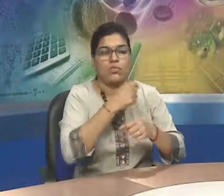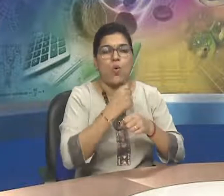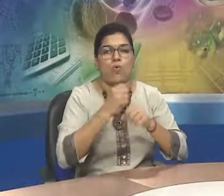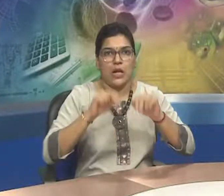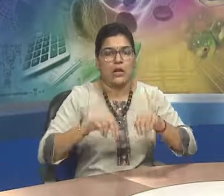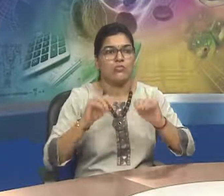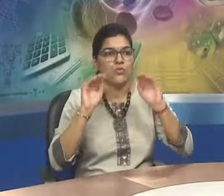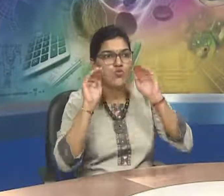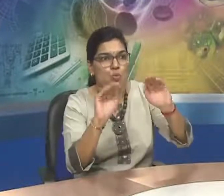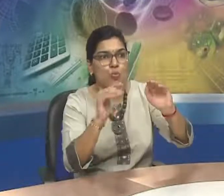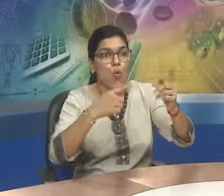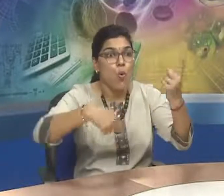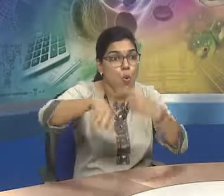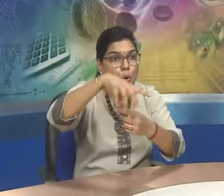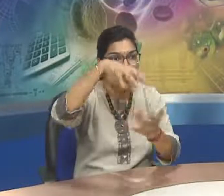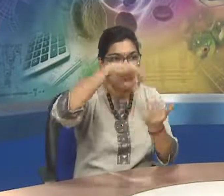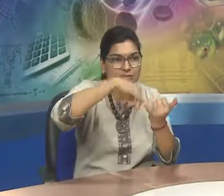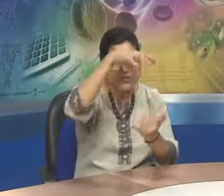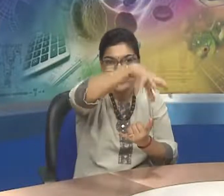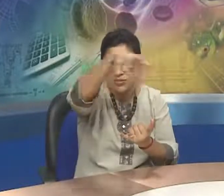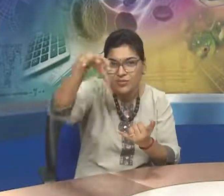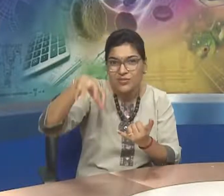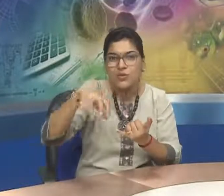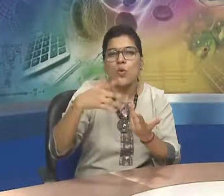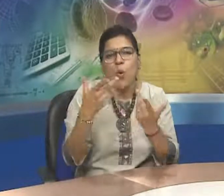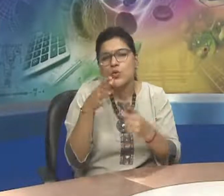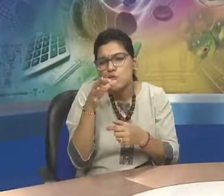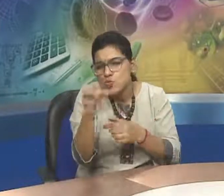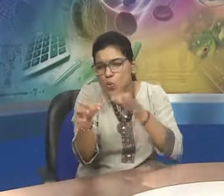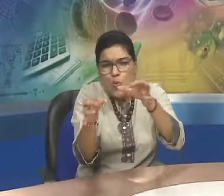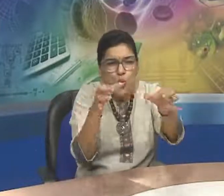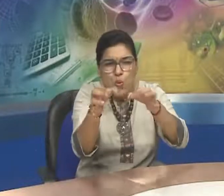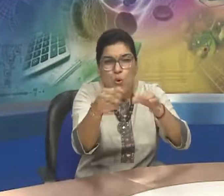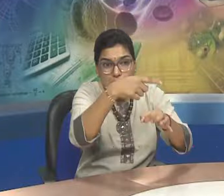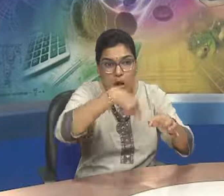for the self purpose,